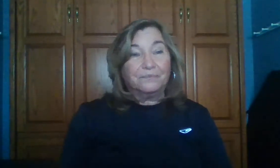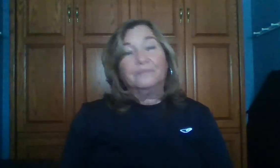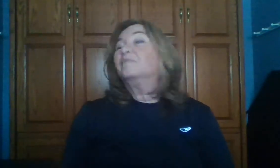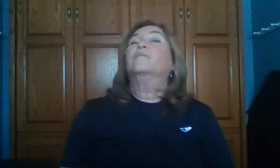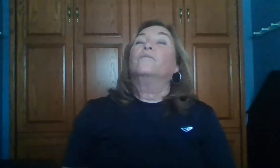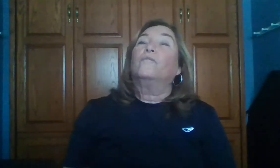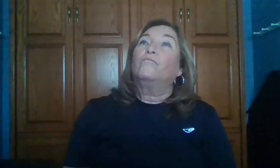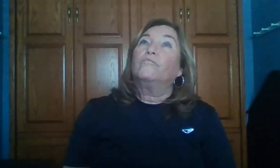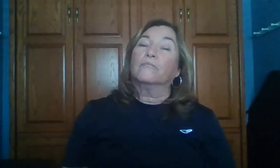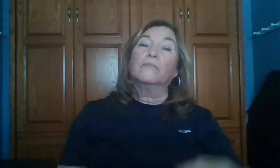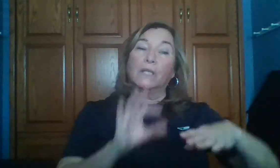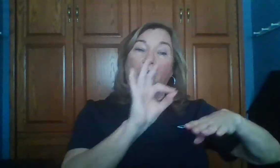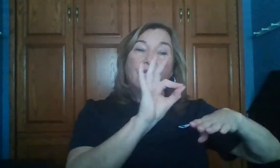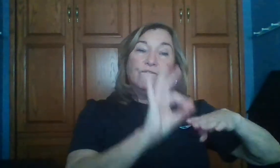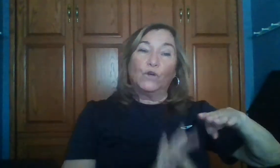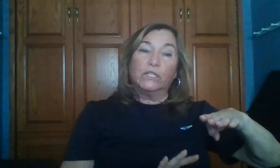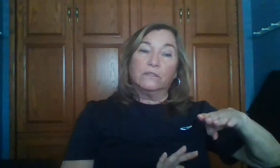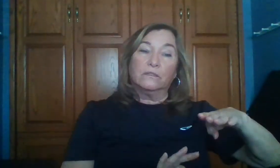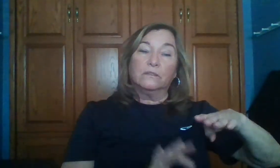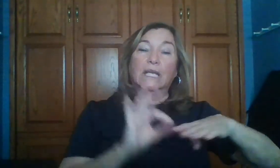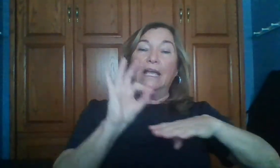Foot. Feet.